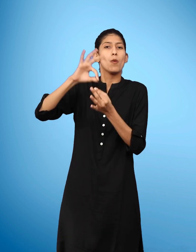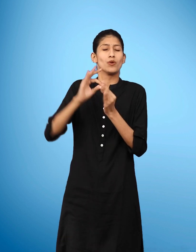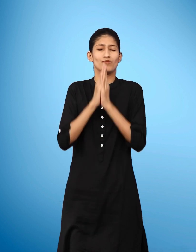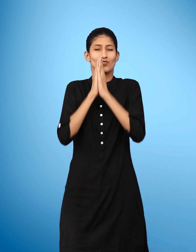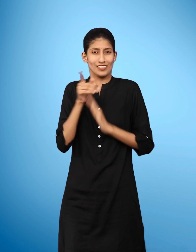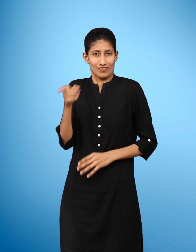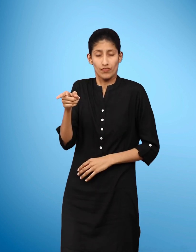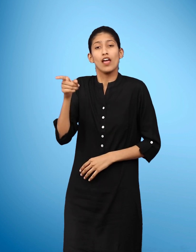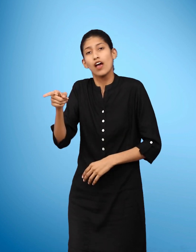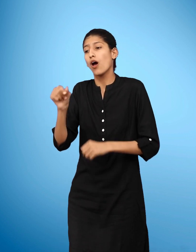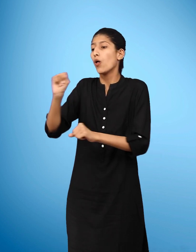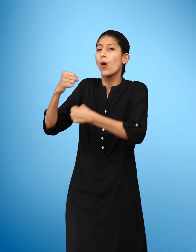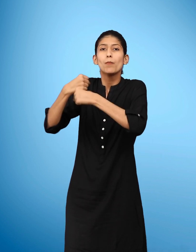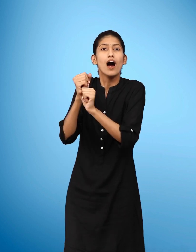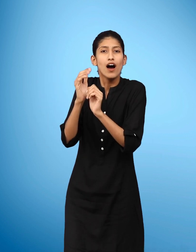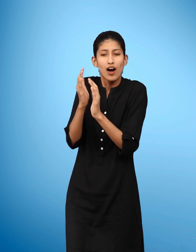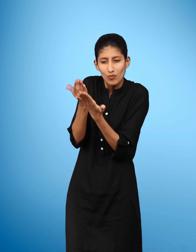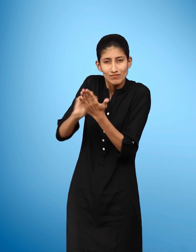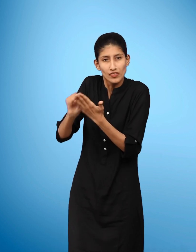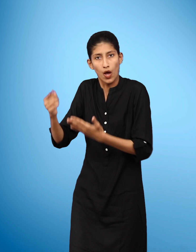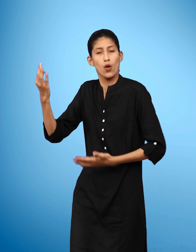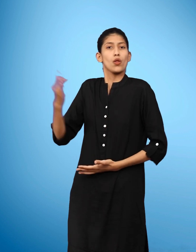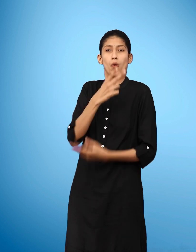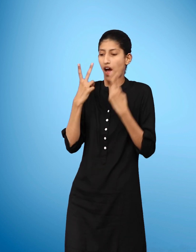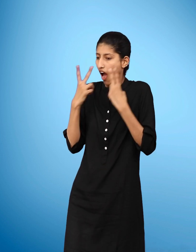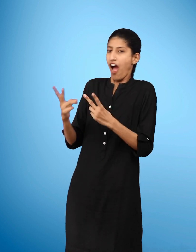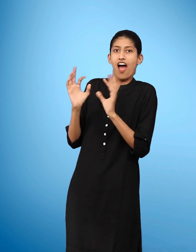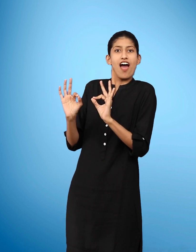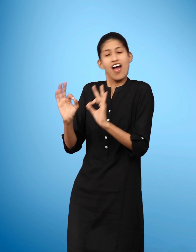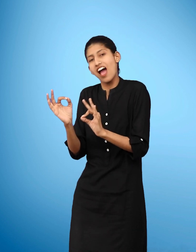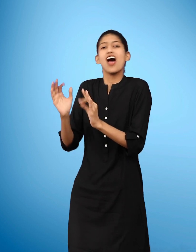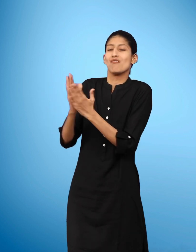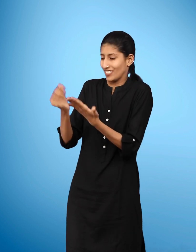and the monasteries that they visited and the books they carried back with them.